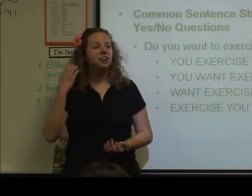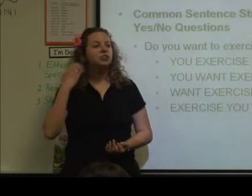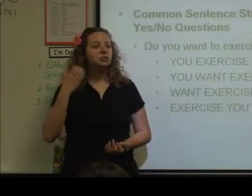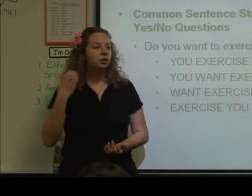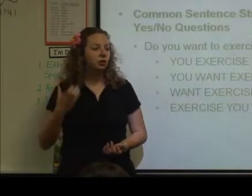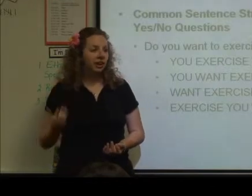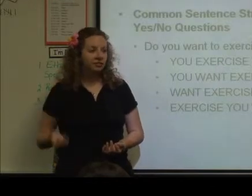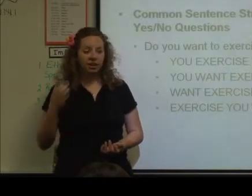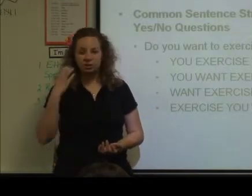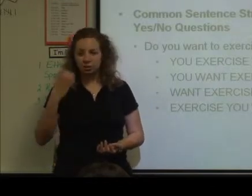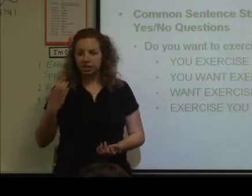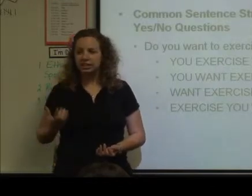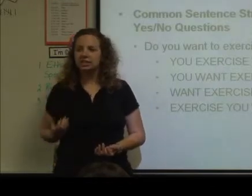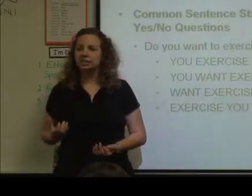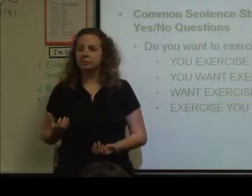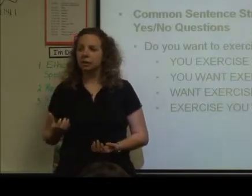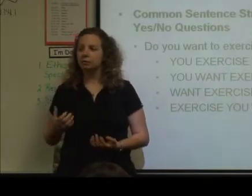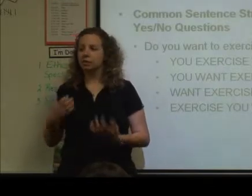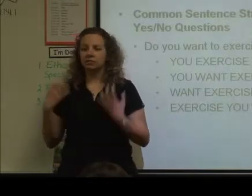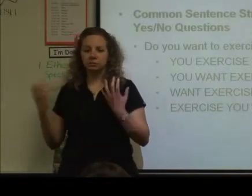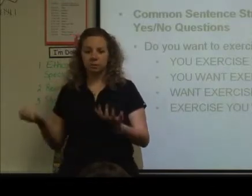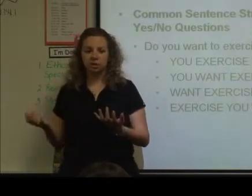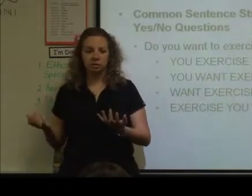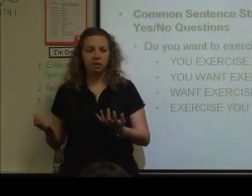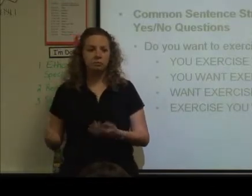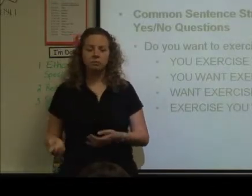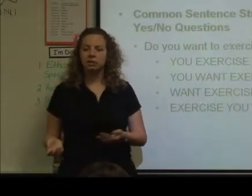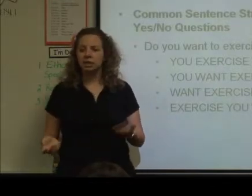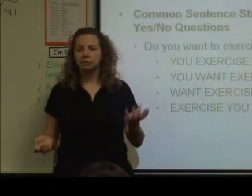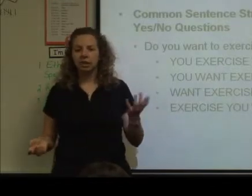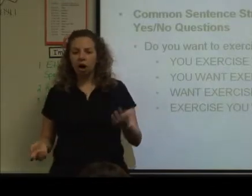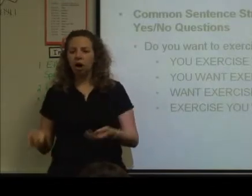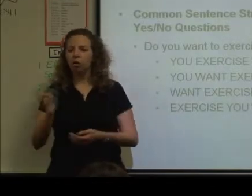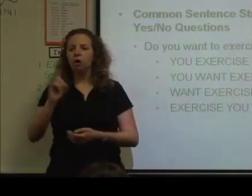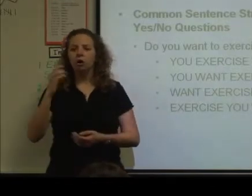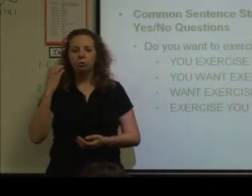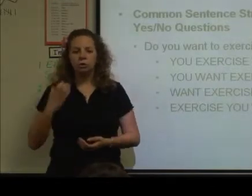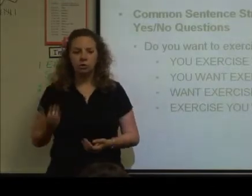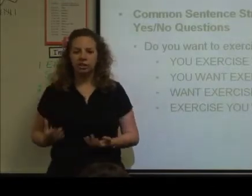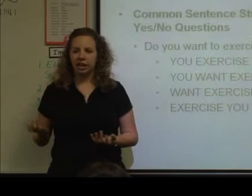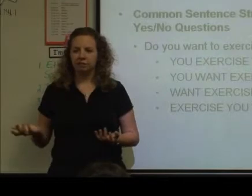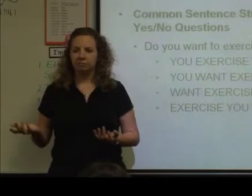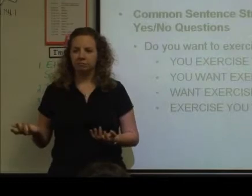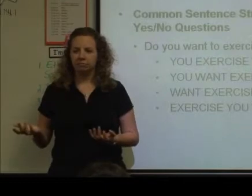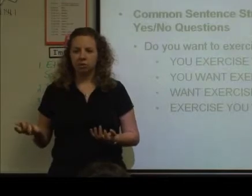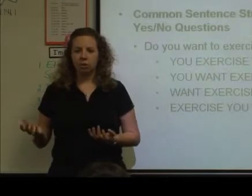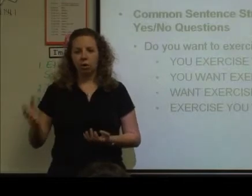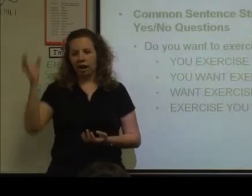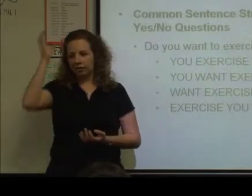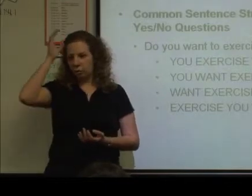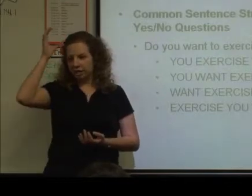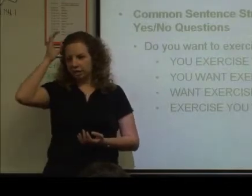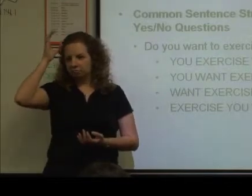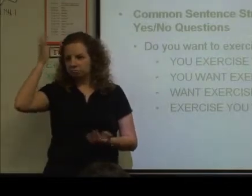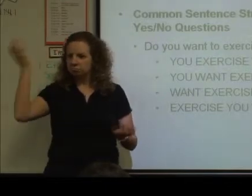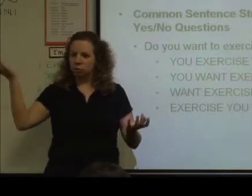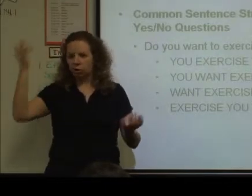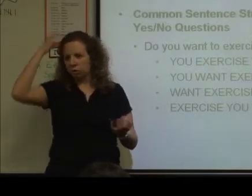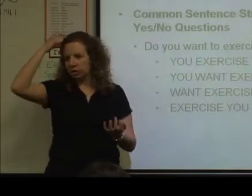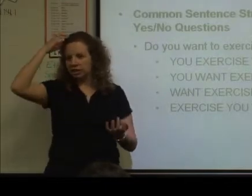that. So if I do this, then somebody would, if somebody was talking about me, they'd be like, "Oh, where's Courtney at?" Or I have Courtney, or Courtney.